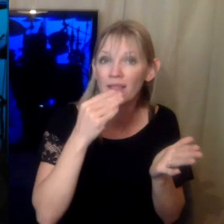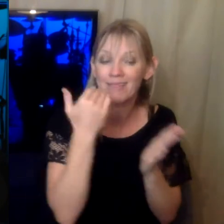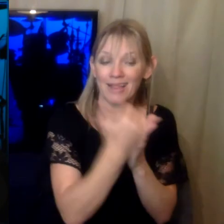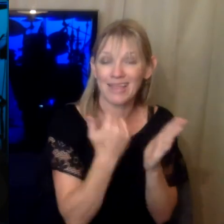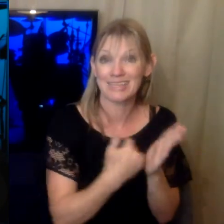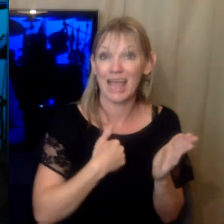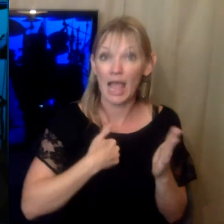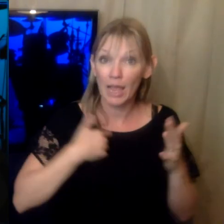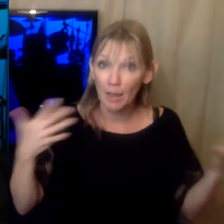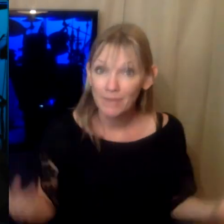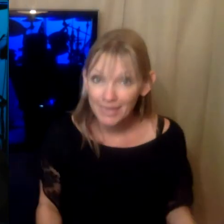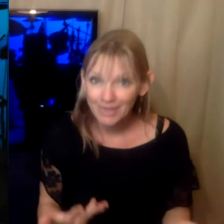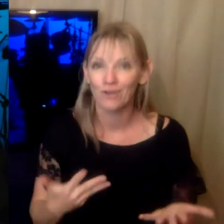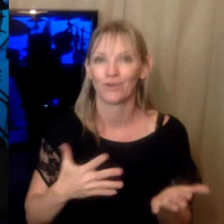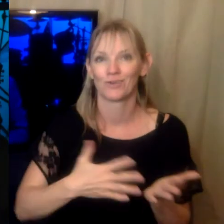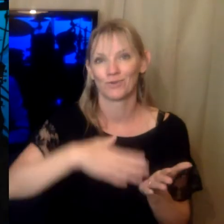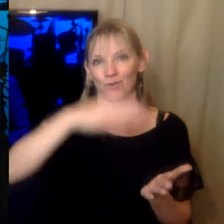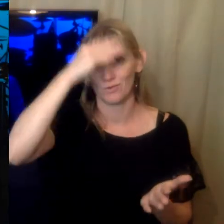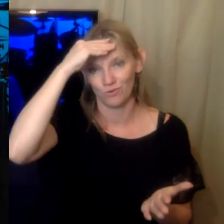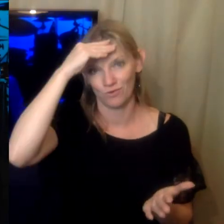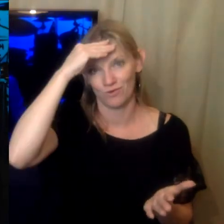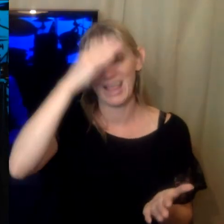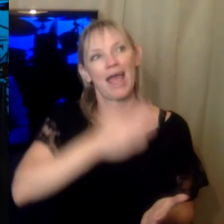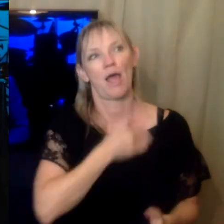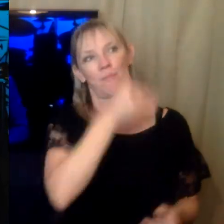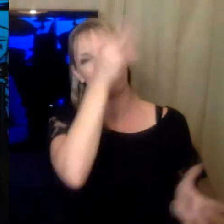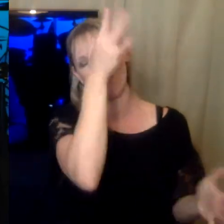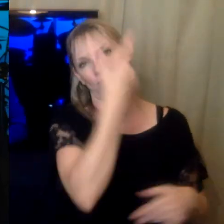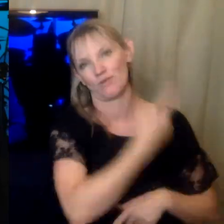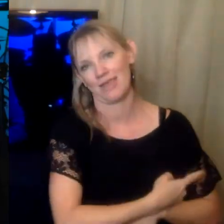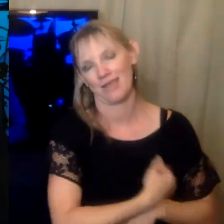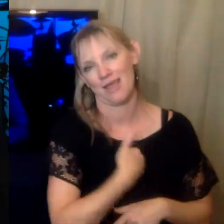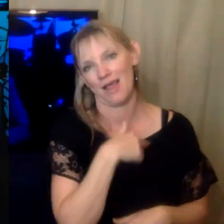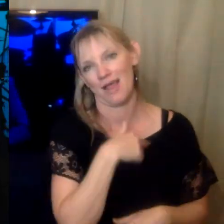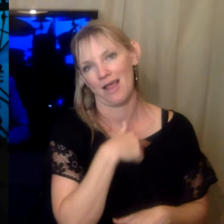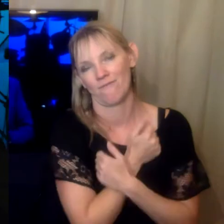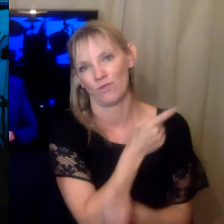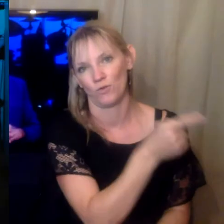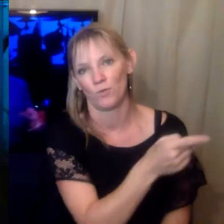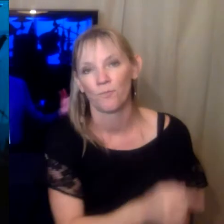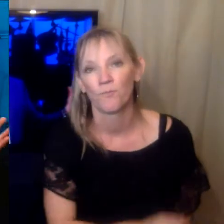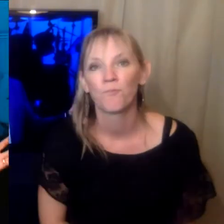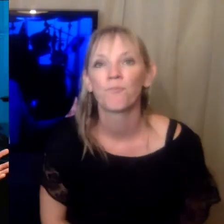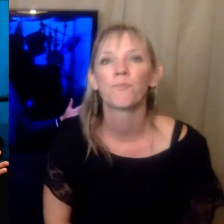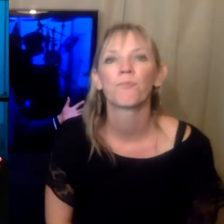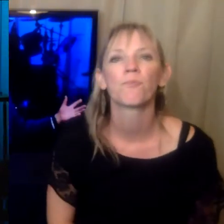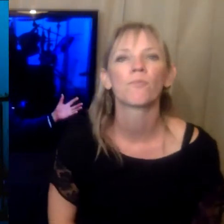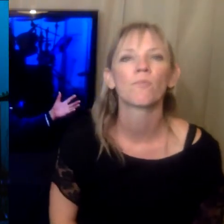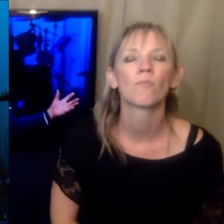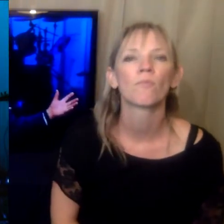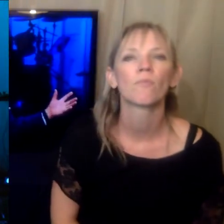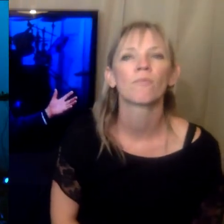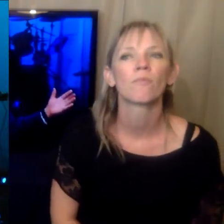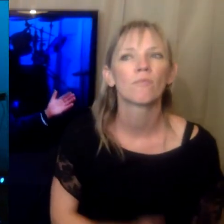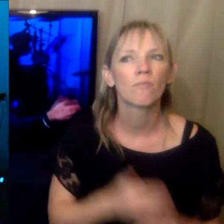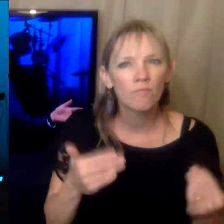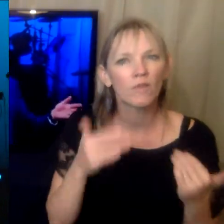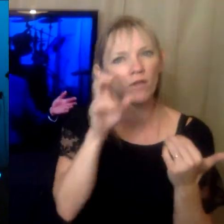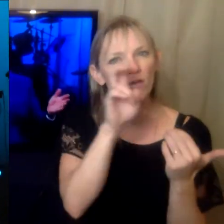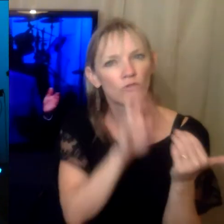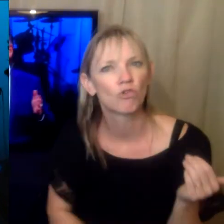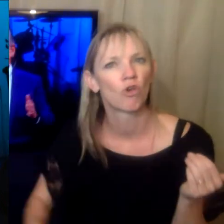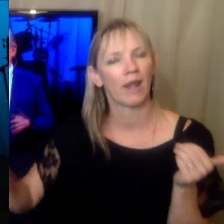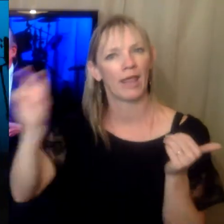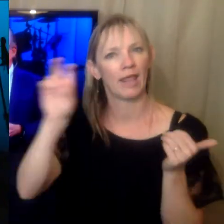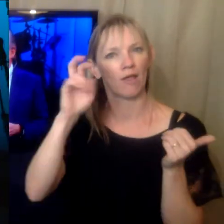Happy Father's Day. I love you. take the journey of realization and